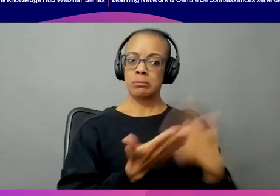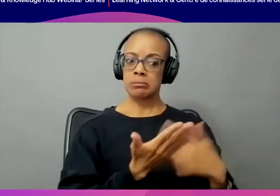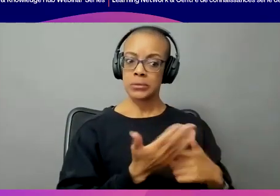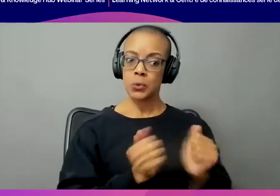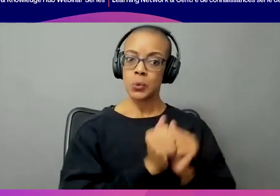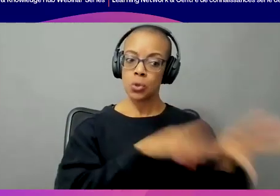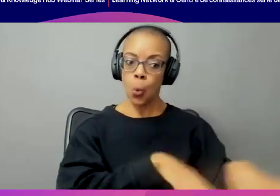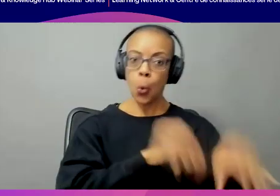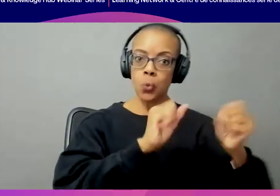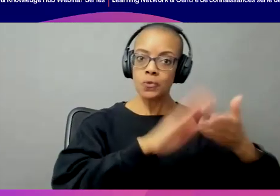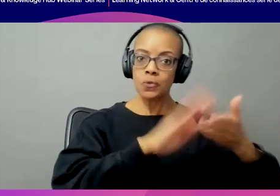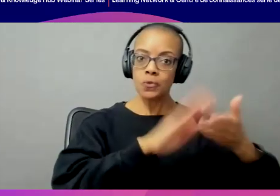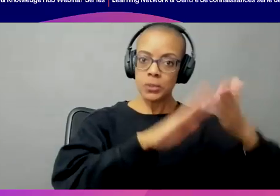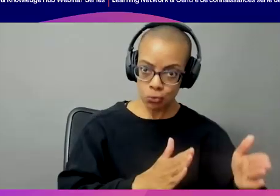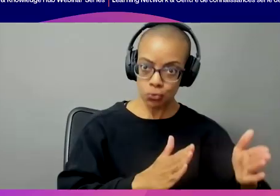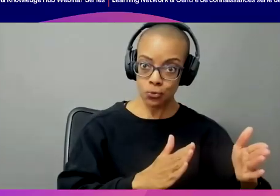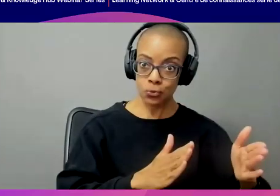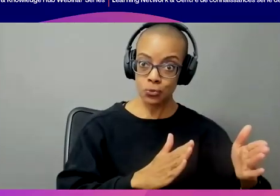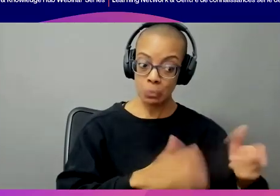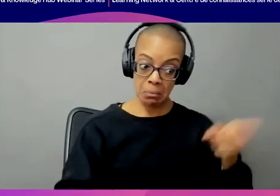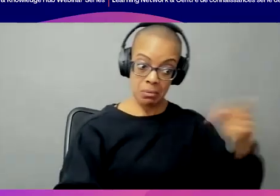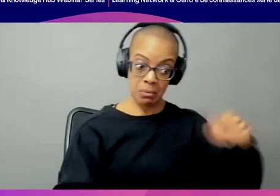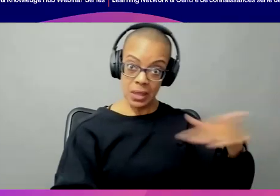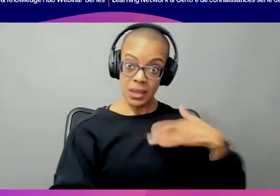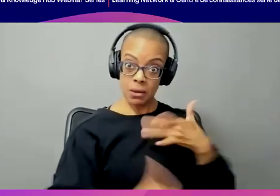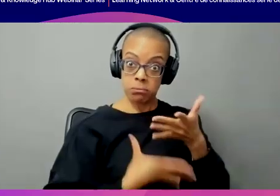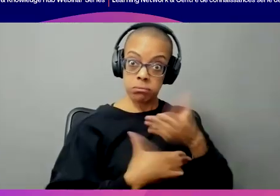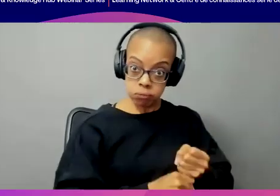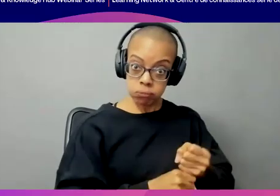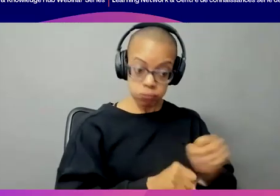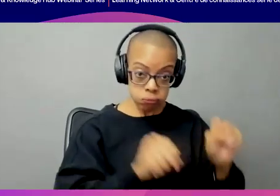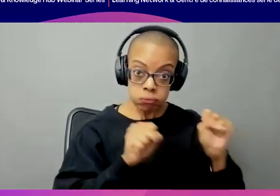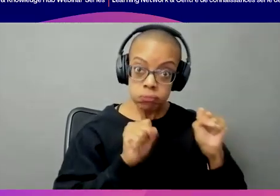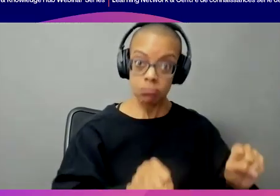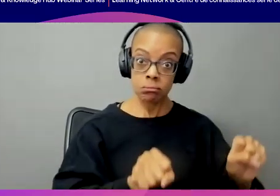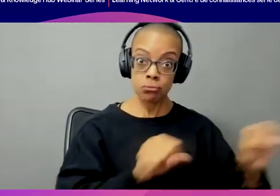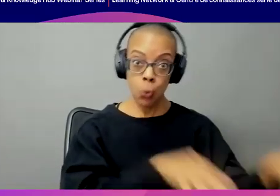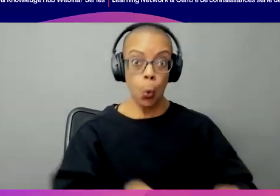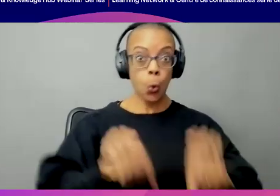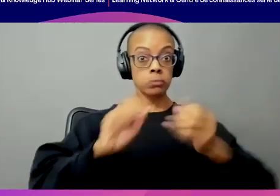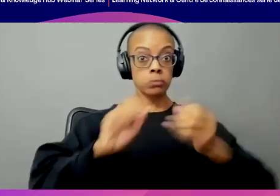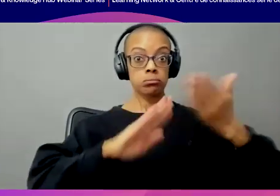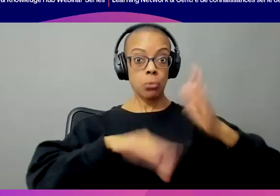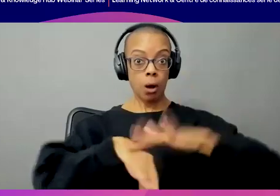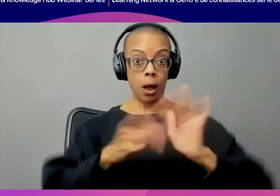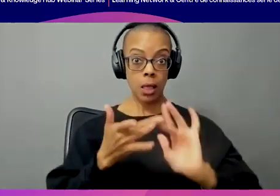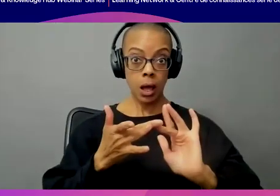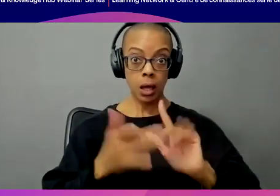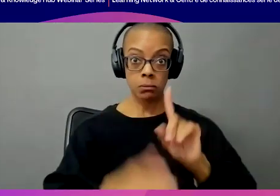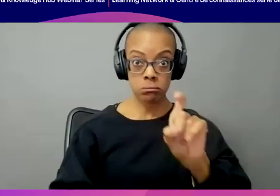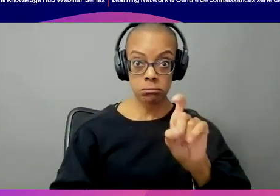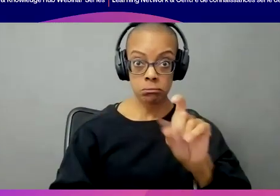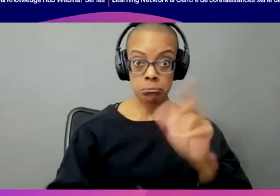Were they confident and capable of running an online social support